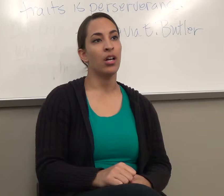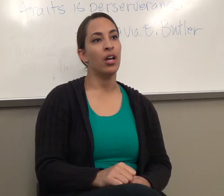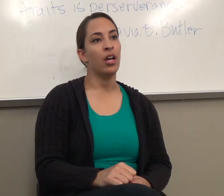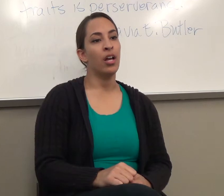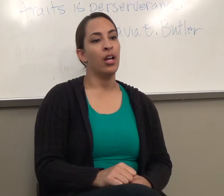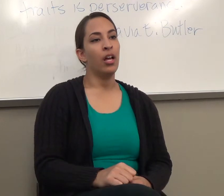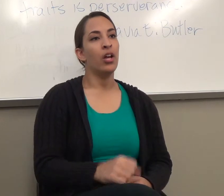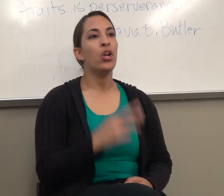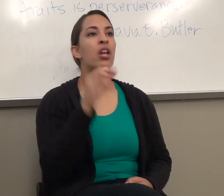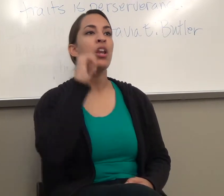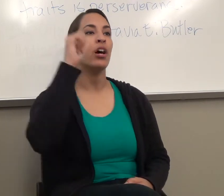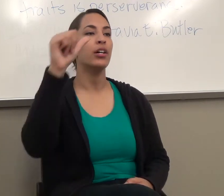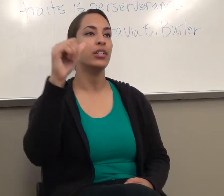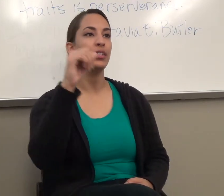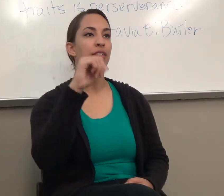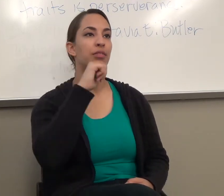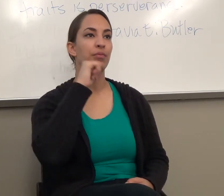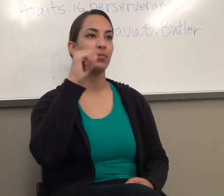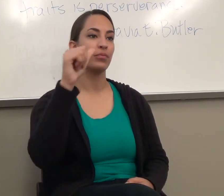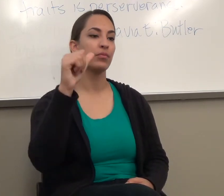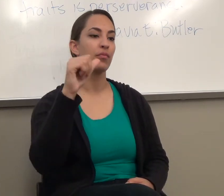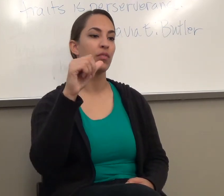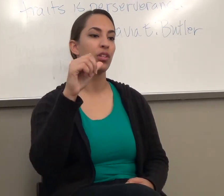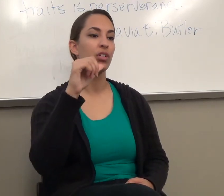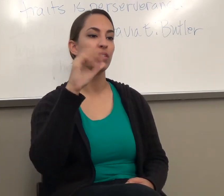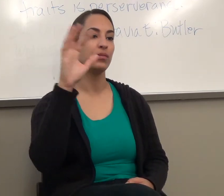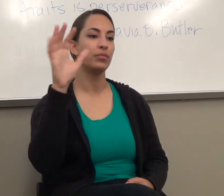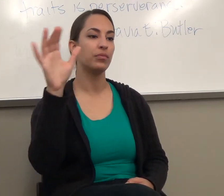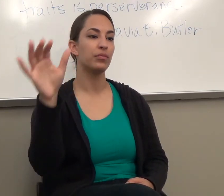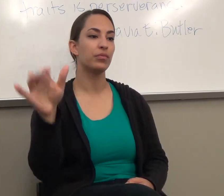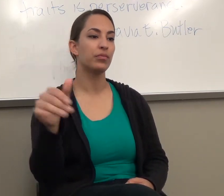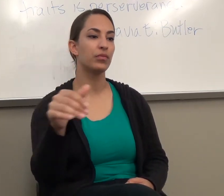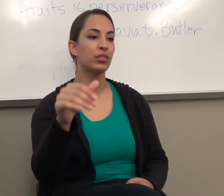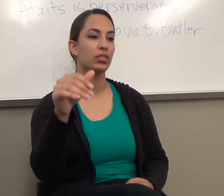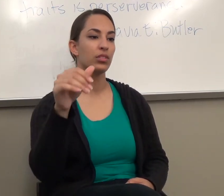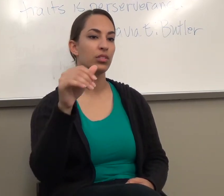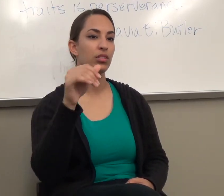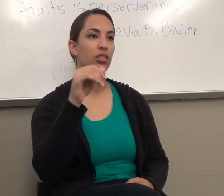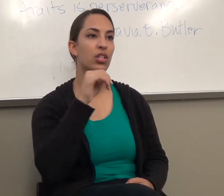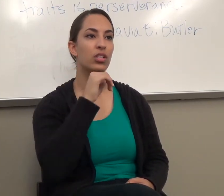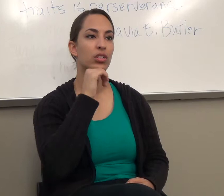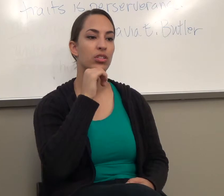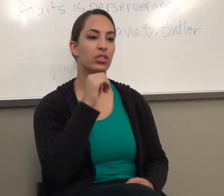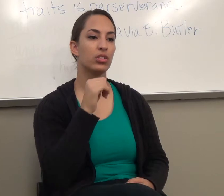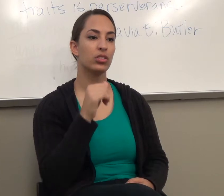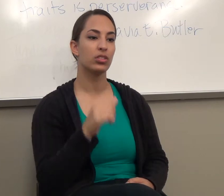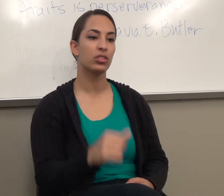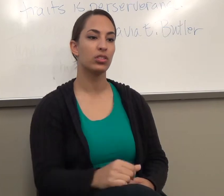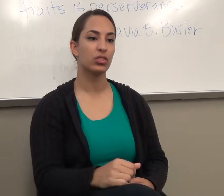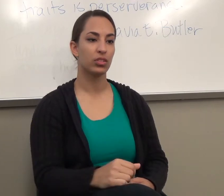call them nearest noun agreement, because what we're doing is our brain is matching this with the